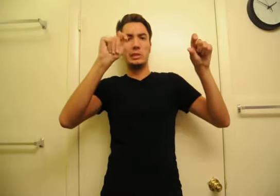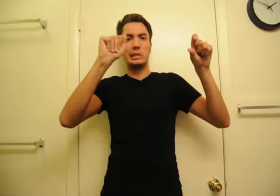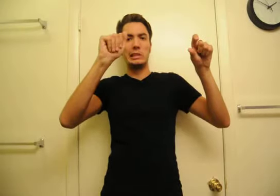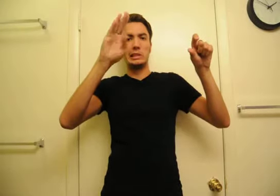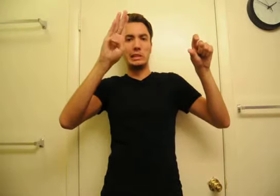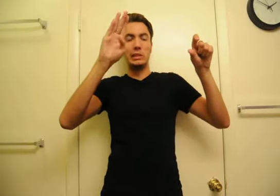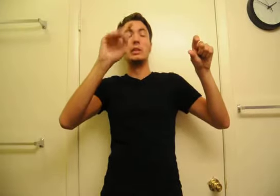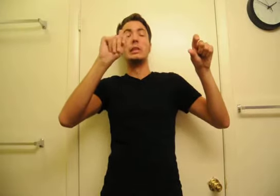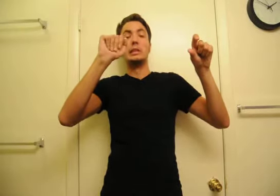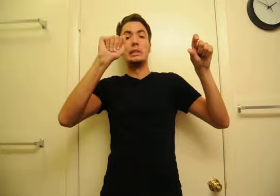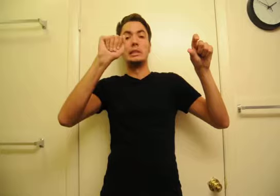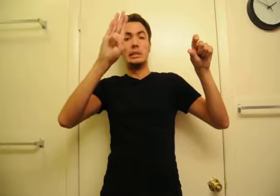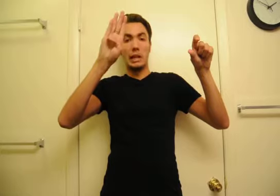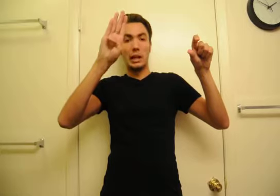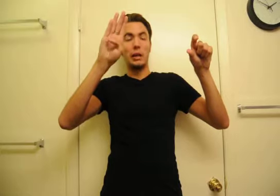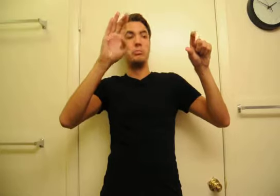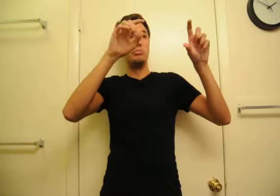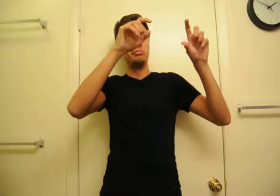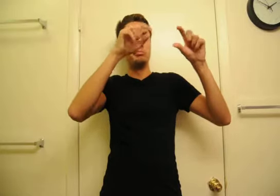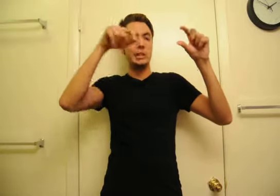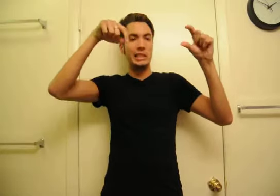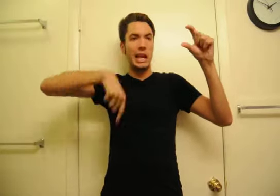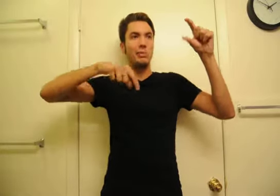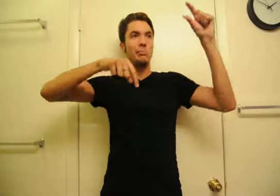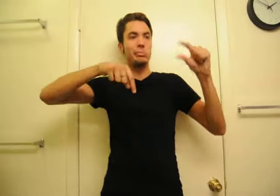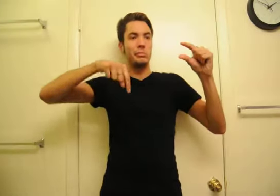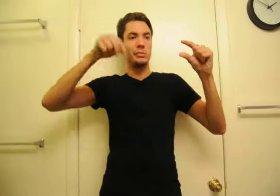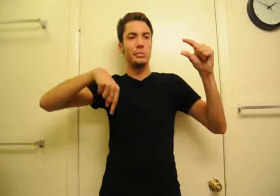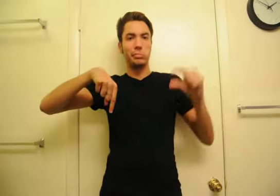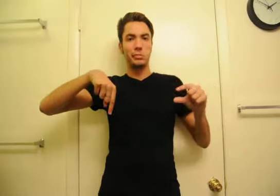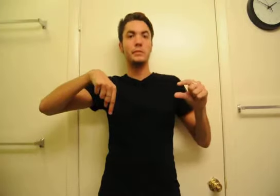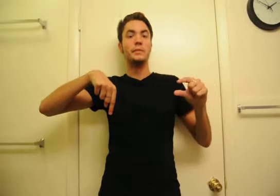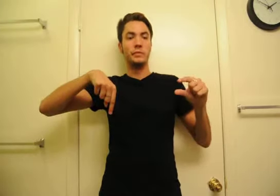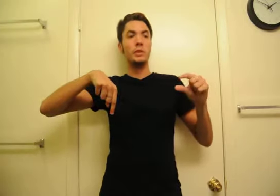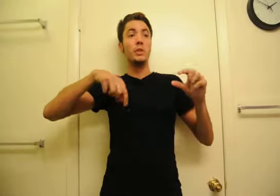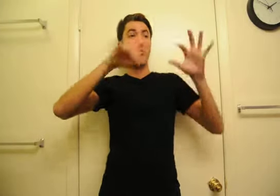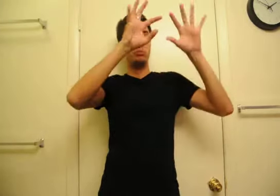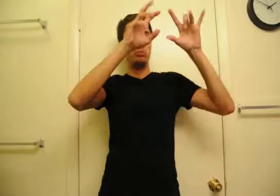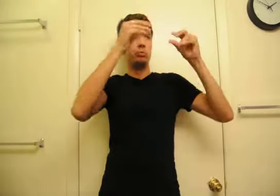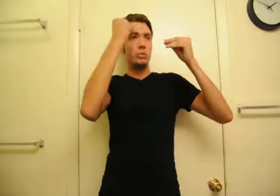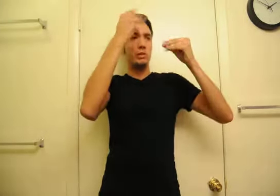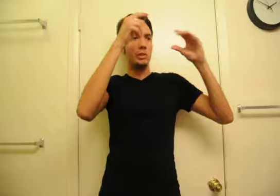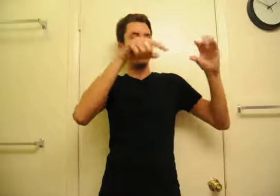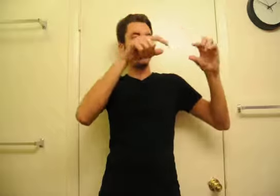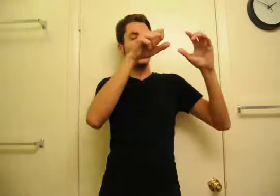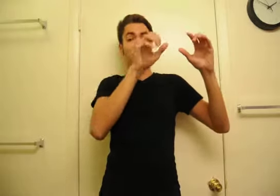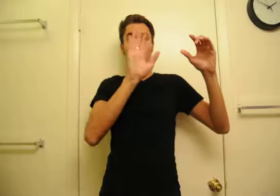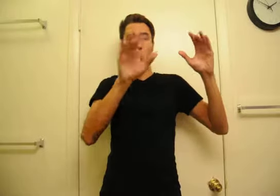over and over and over. So if you want Connecticut, go CCC. If you want Texas, go TT. And you jump right to that thing without even opening